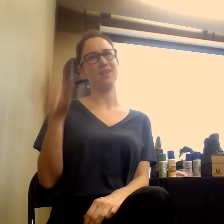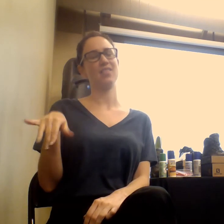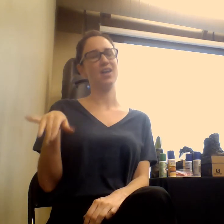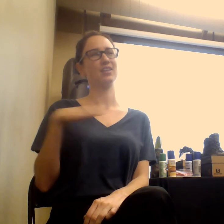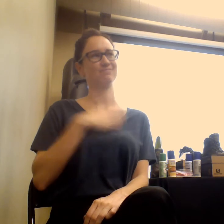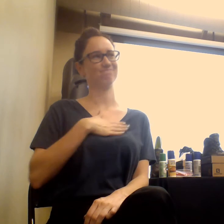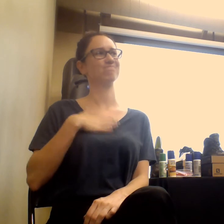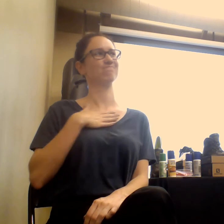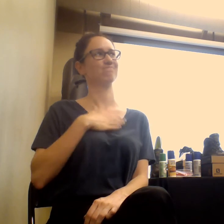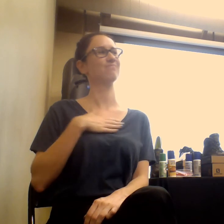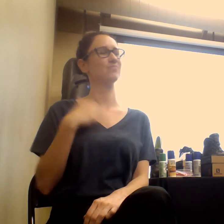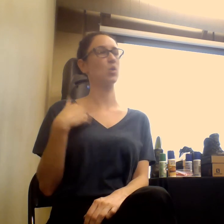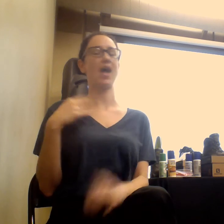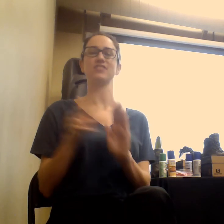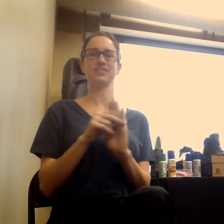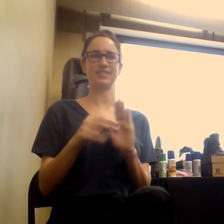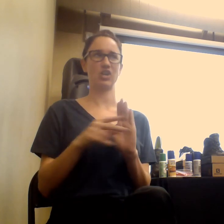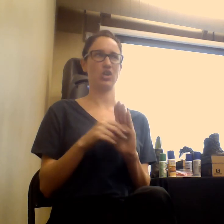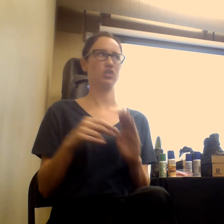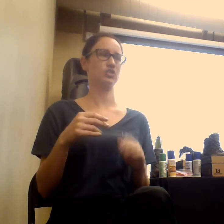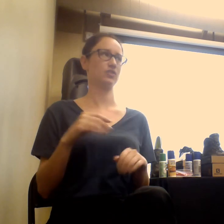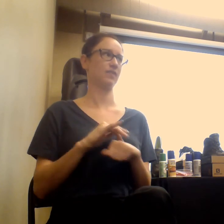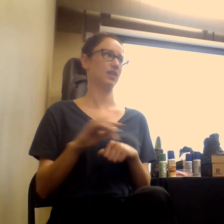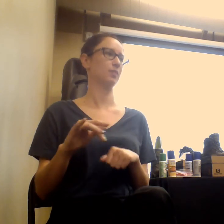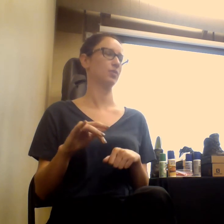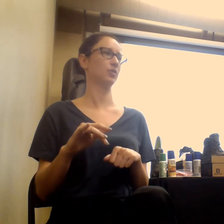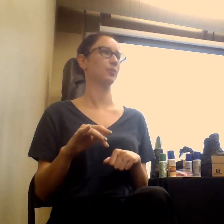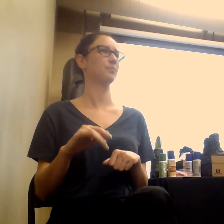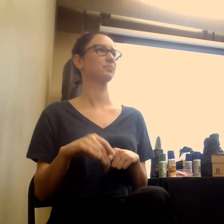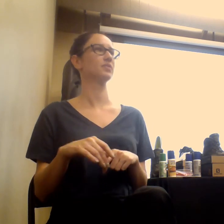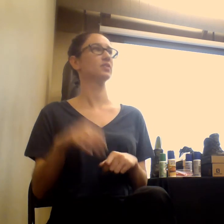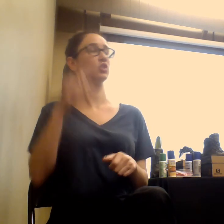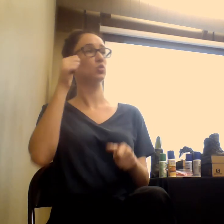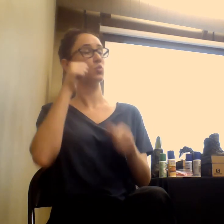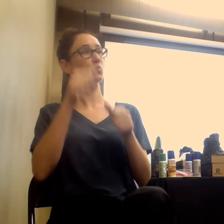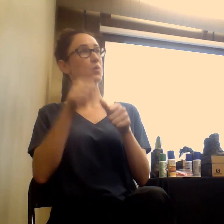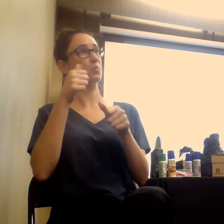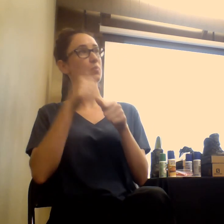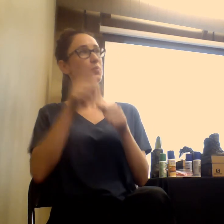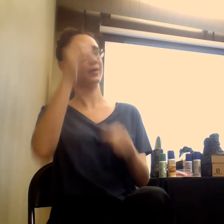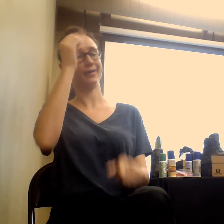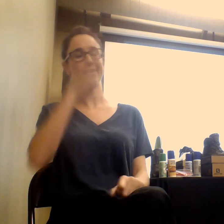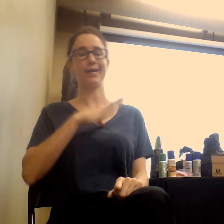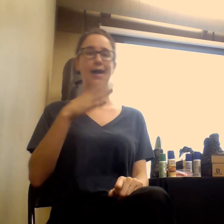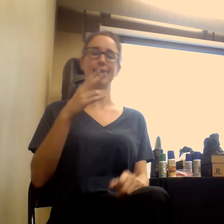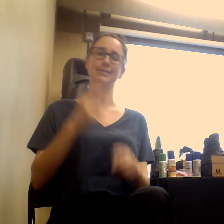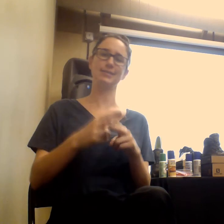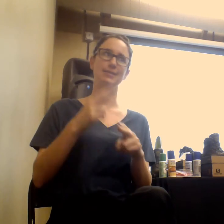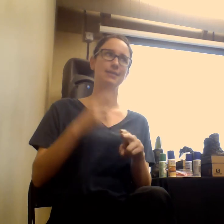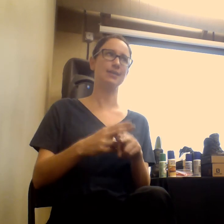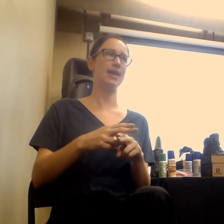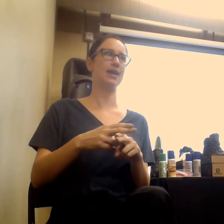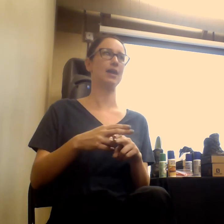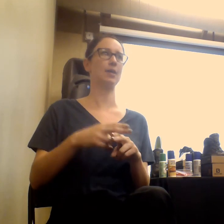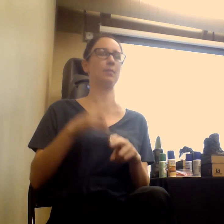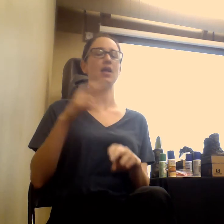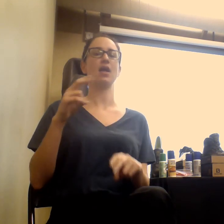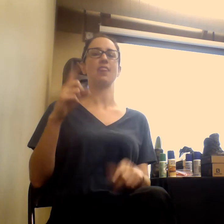literally watching, does anybody remember the guy's name who summited Everest? He was blind. The first blind man ever to summit Everest. It was